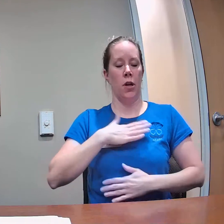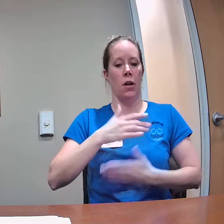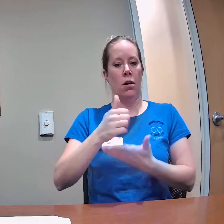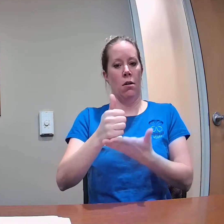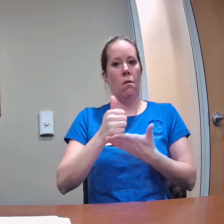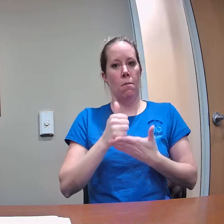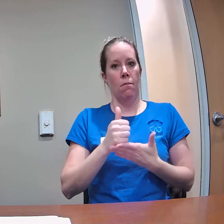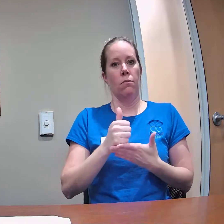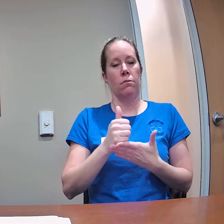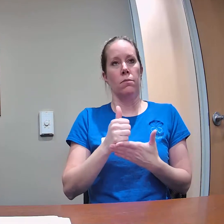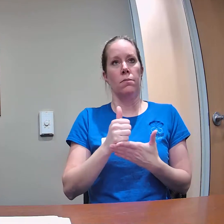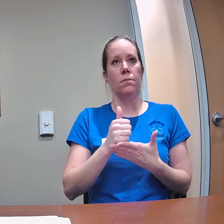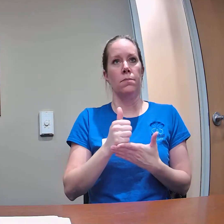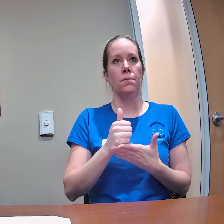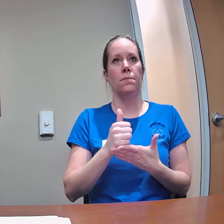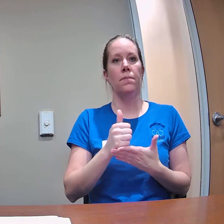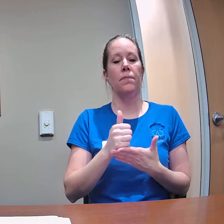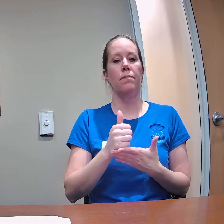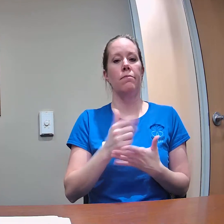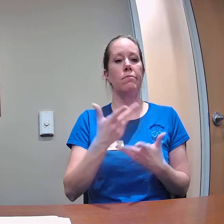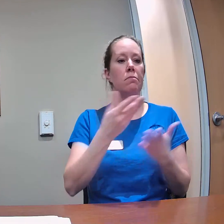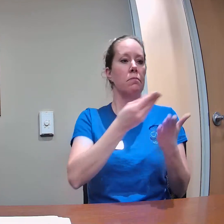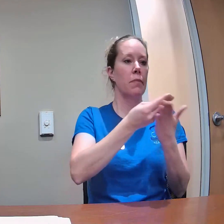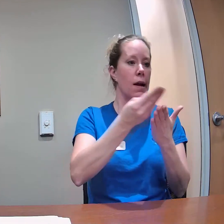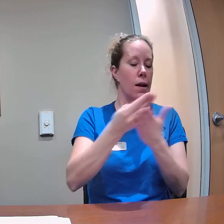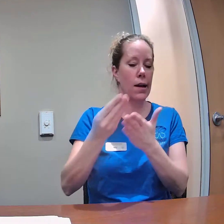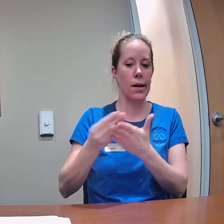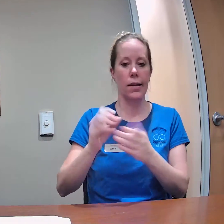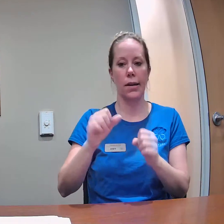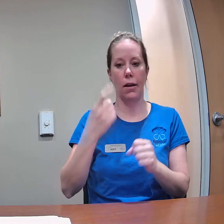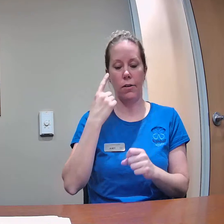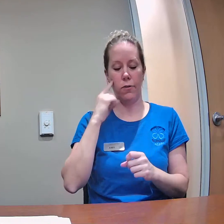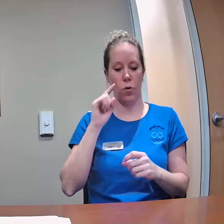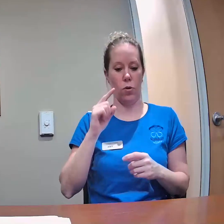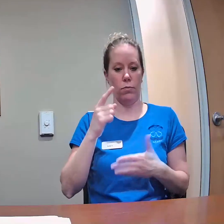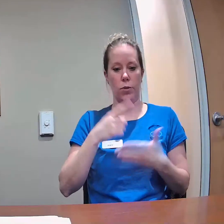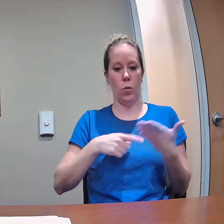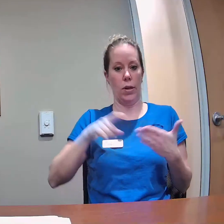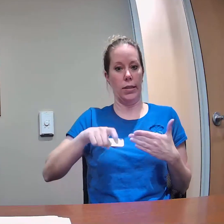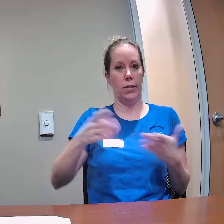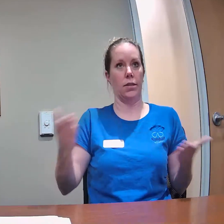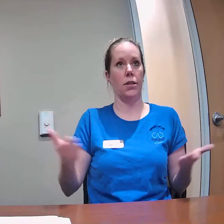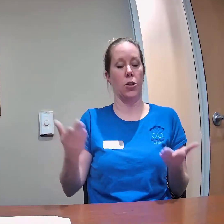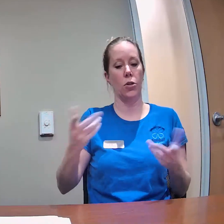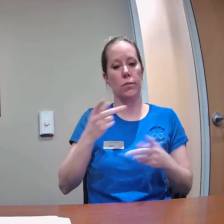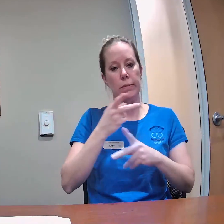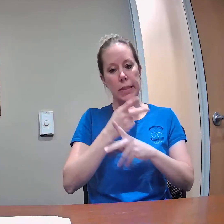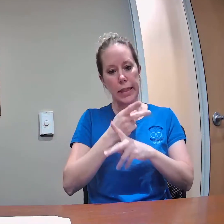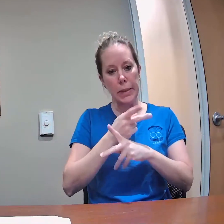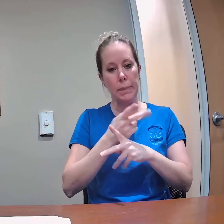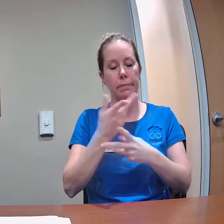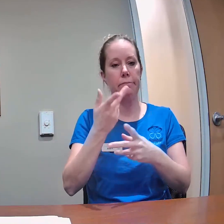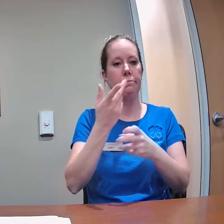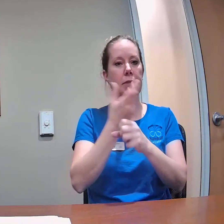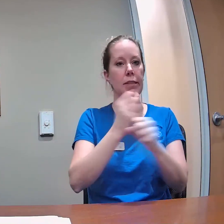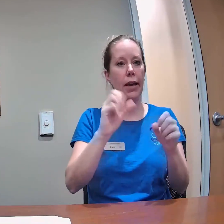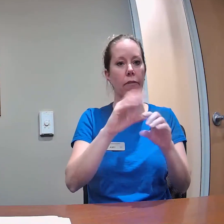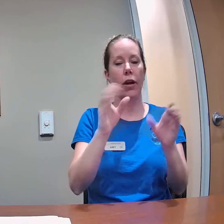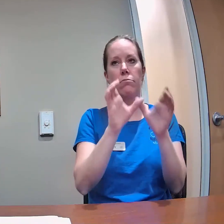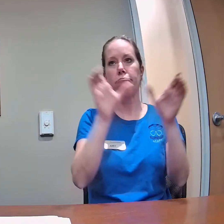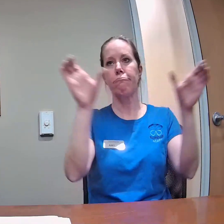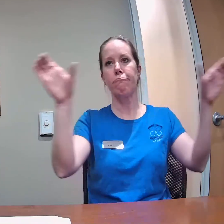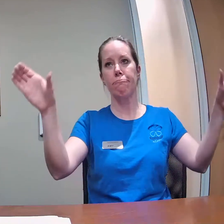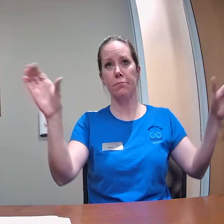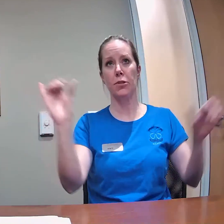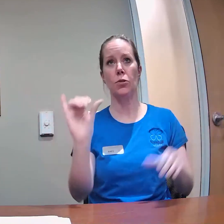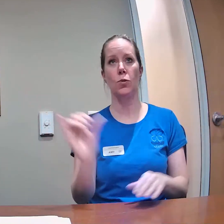able to purchase the things we need to keep everybody cohorted and safe.